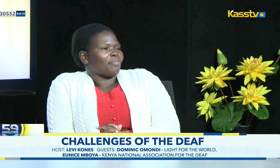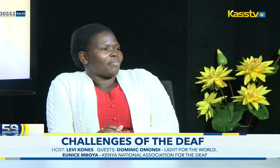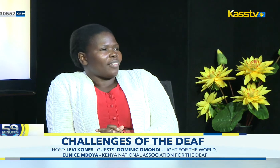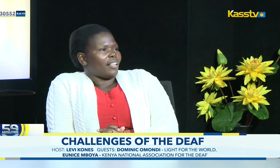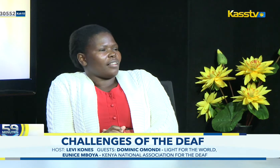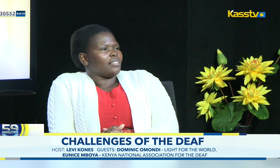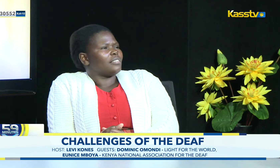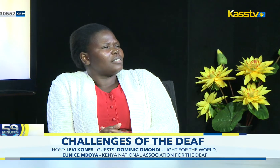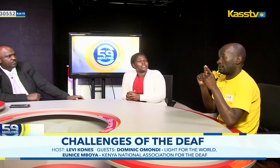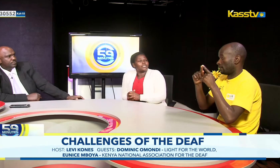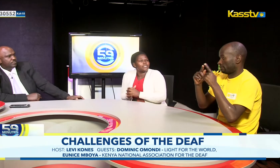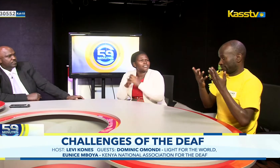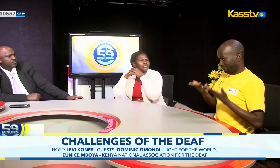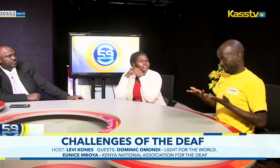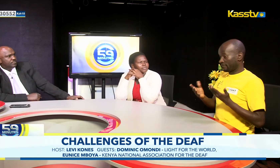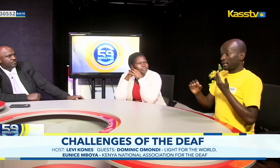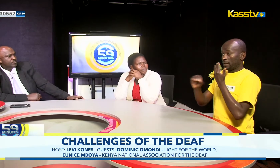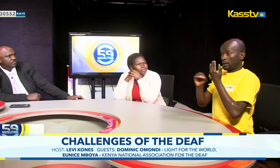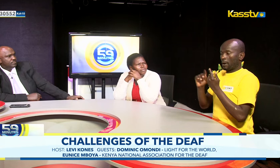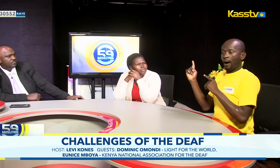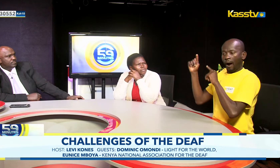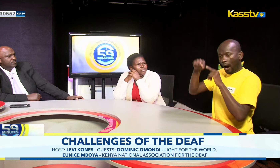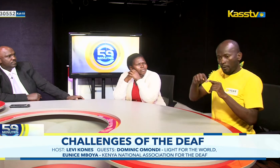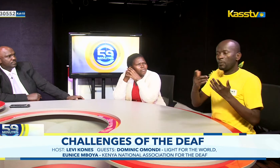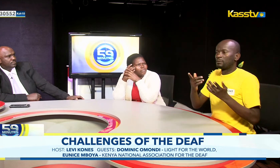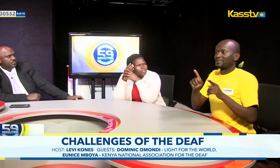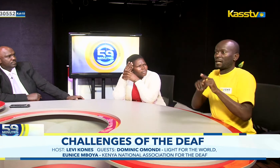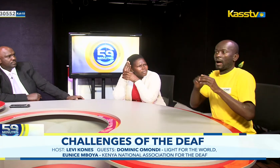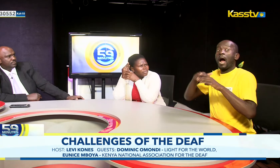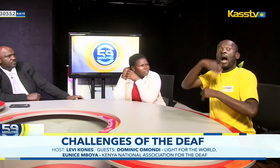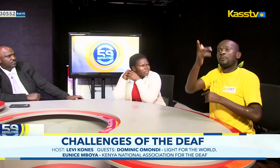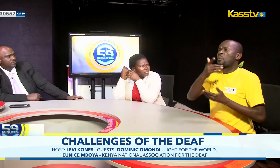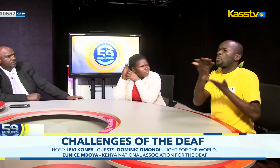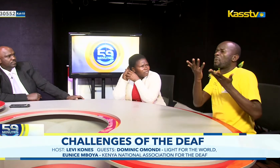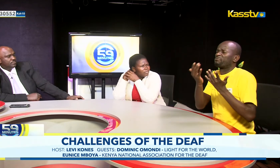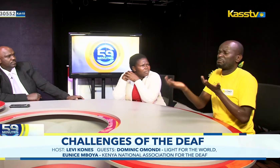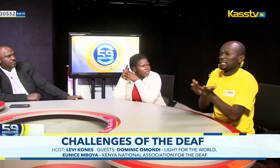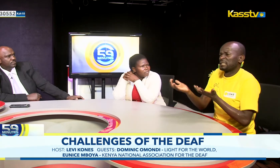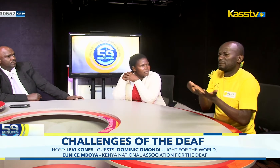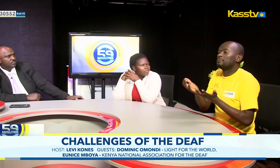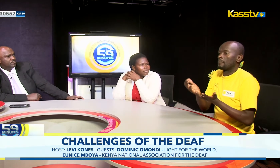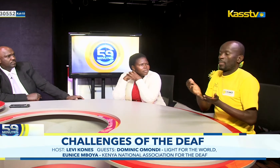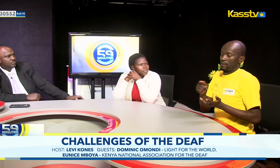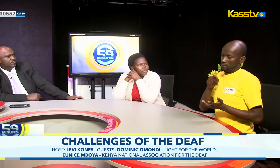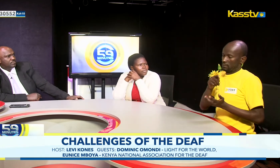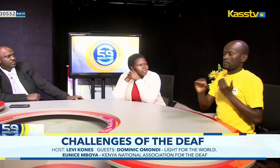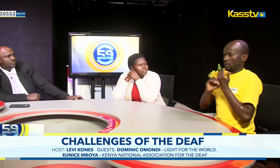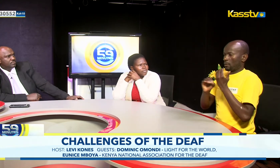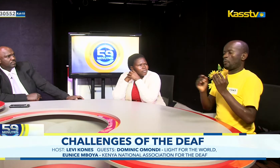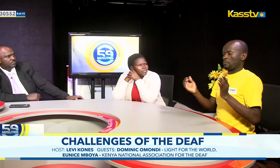Eunice. Yes. I think me as Dominic, first I want to appreciate Light for the World, because they have worked